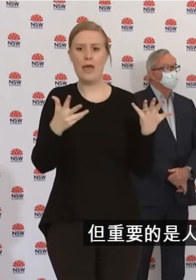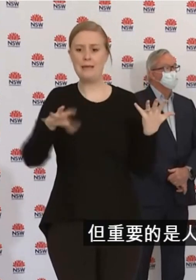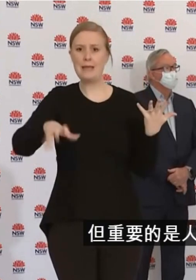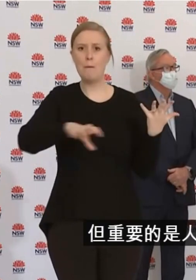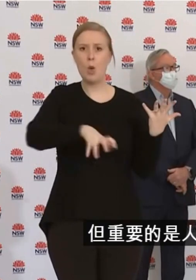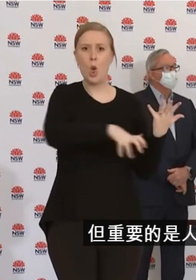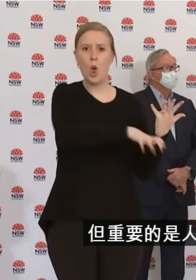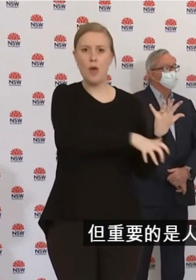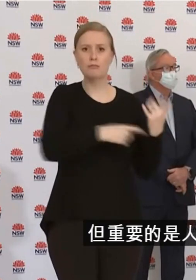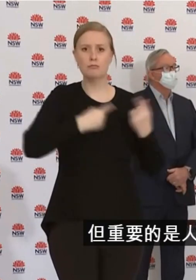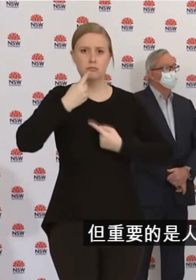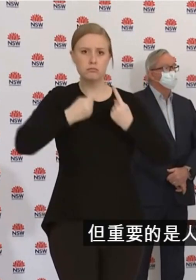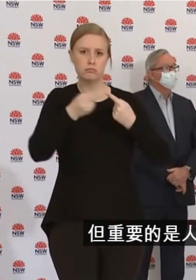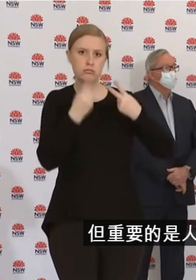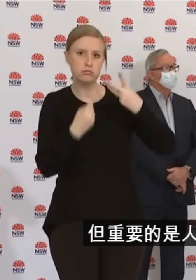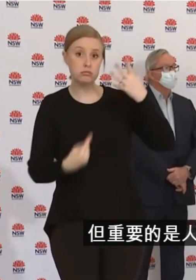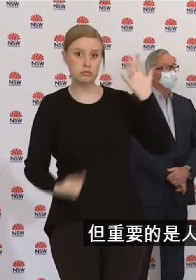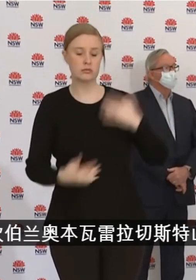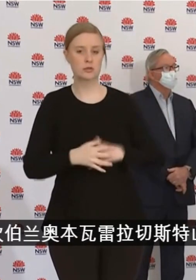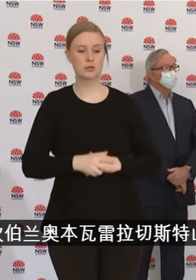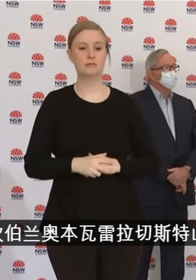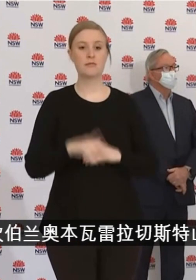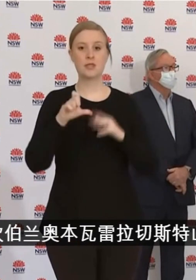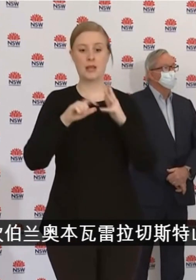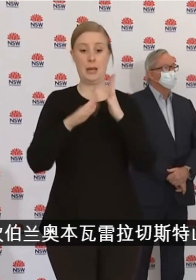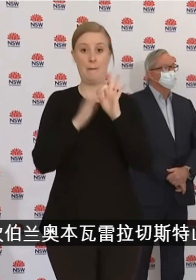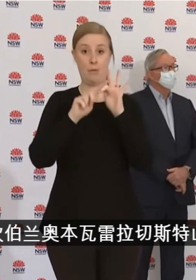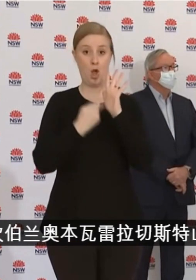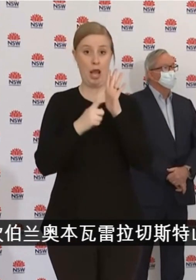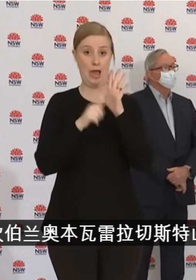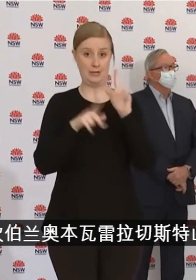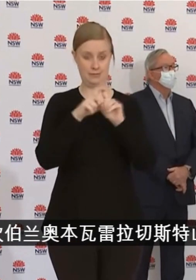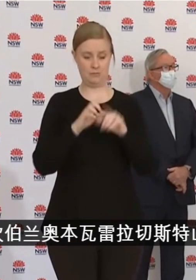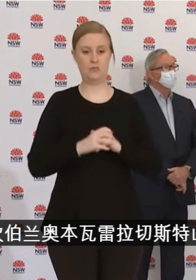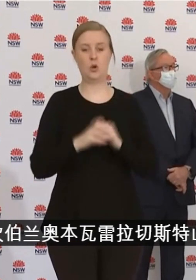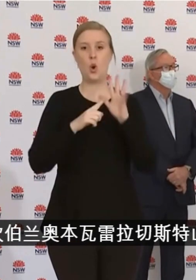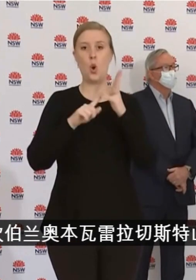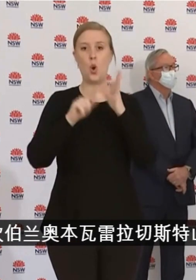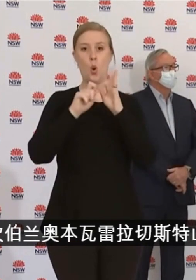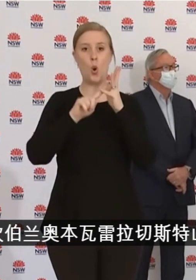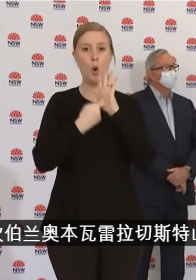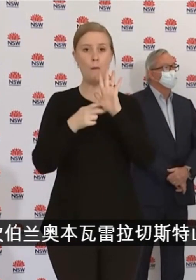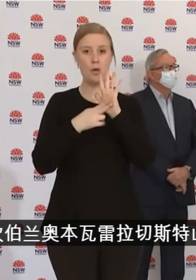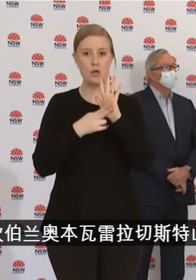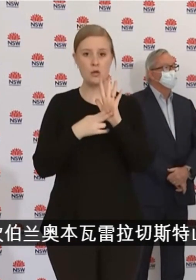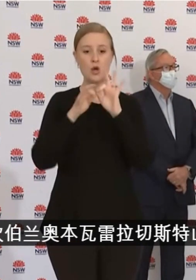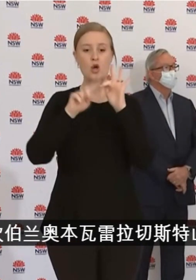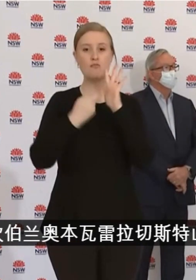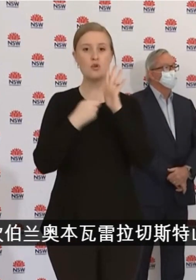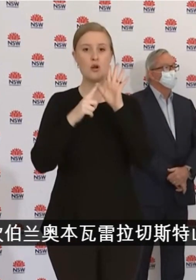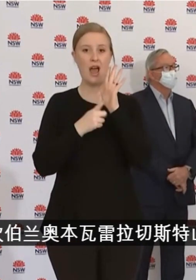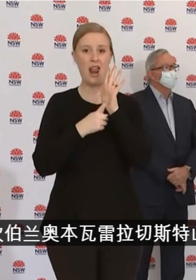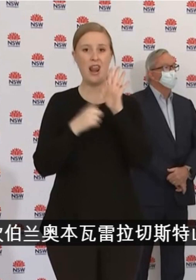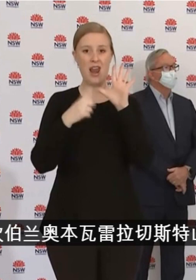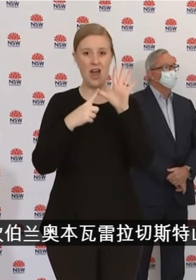know what those suburbs are. In Cumberland, Auburn, Baralla, Chester Hill, Fairfield,